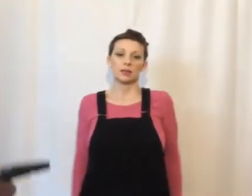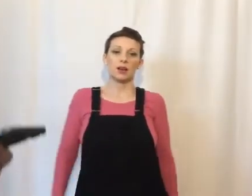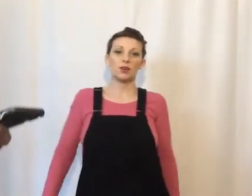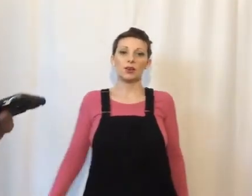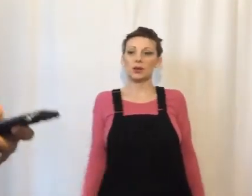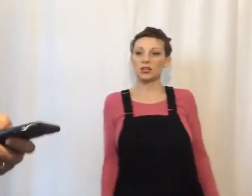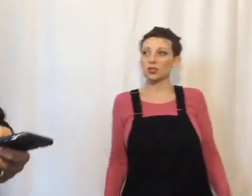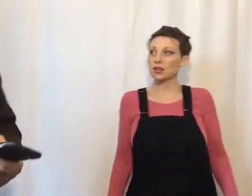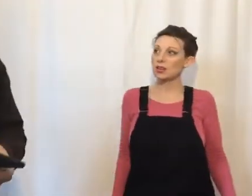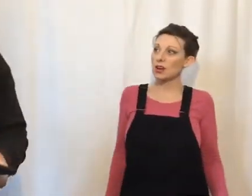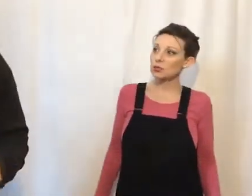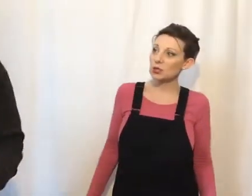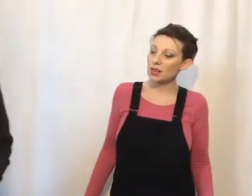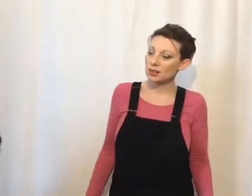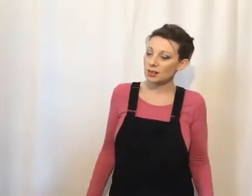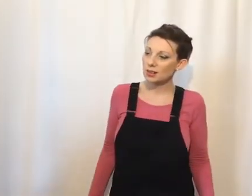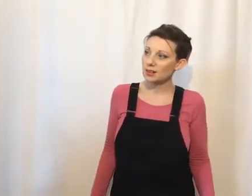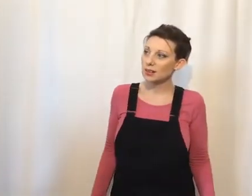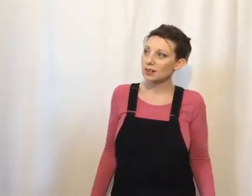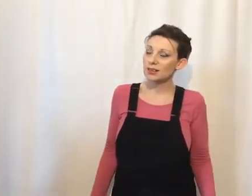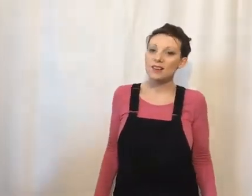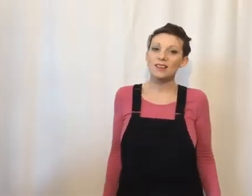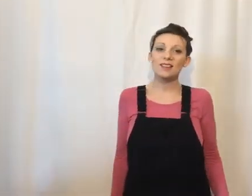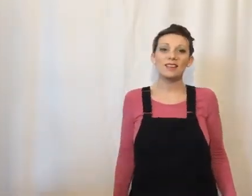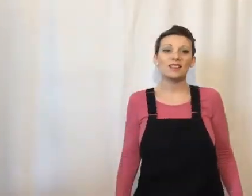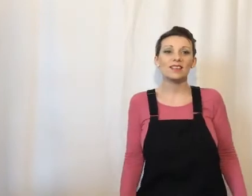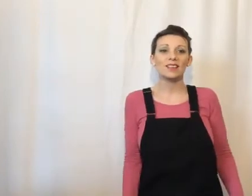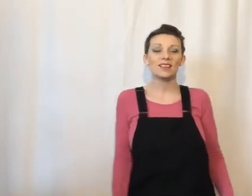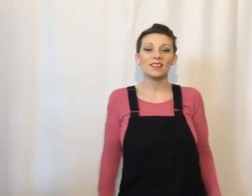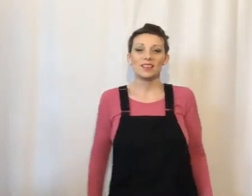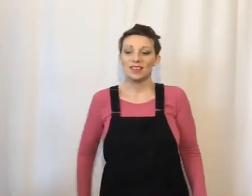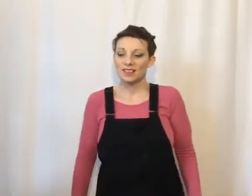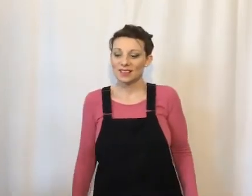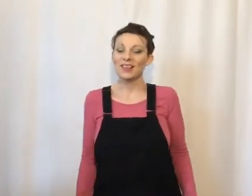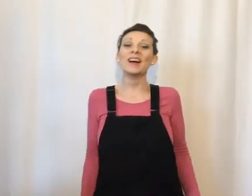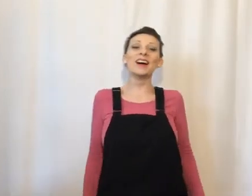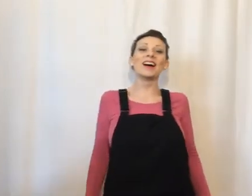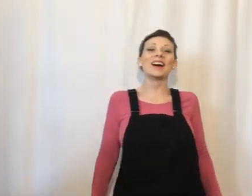Oh look, Pete's joining it. Are you come to join in? No. Oh. Bit of cramp.